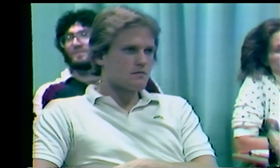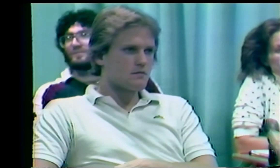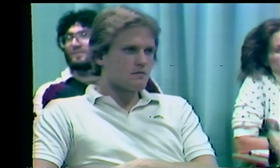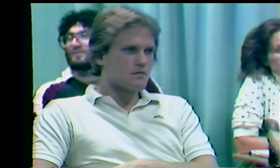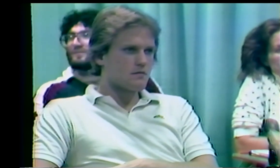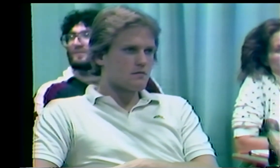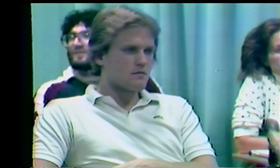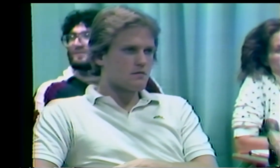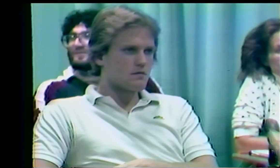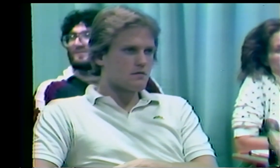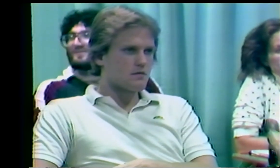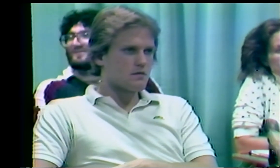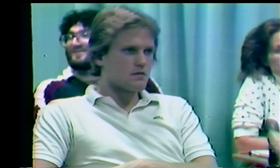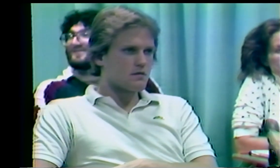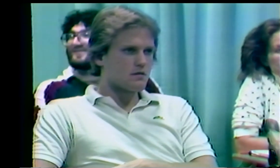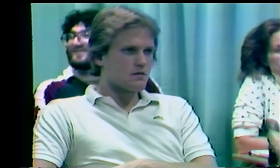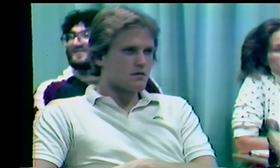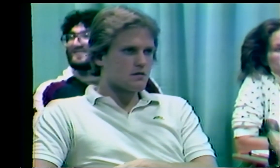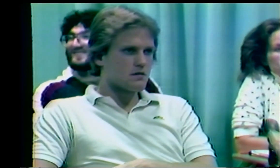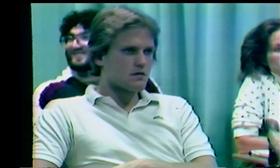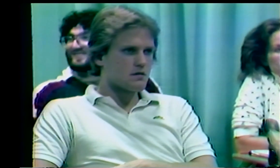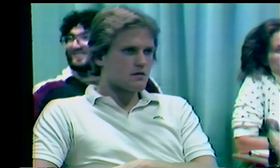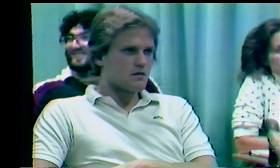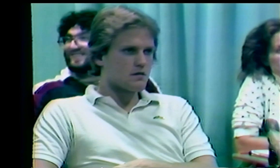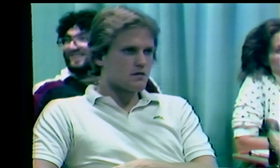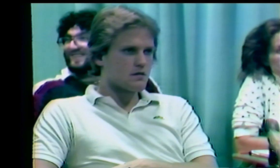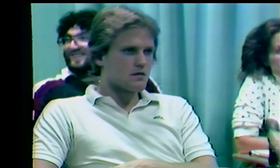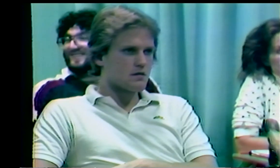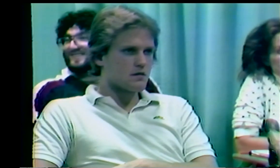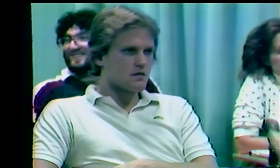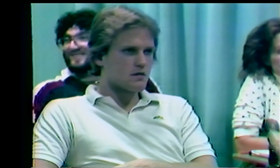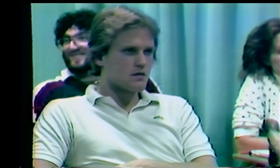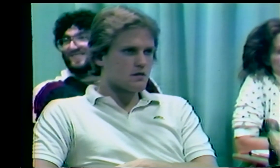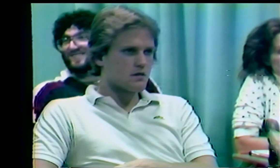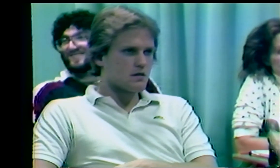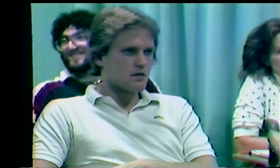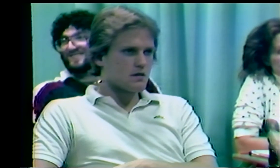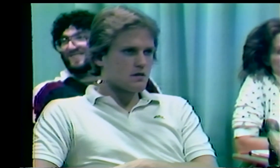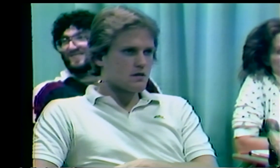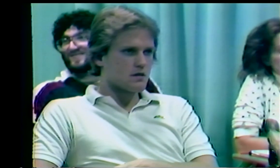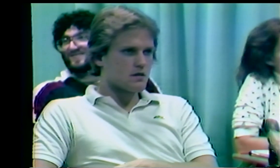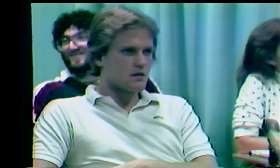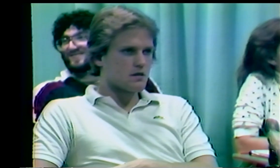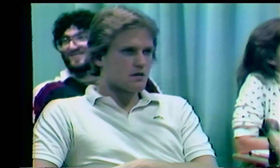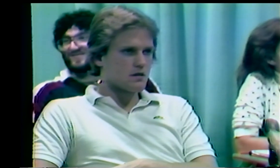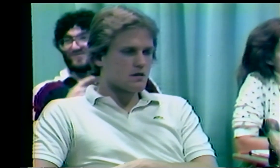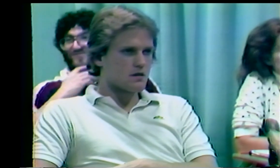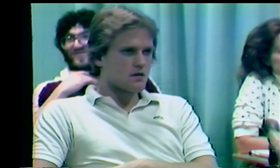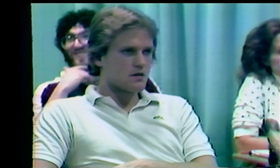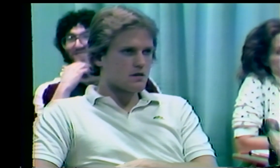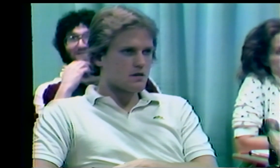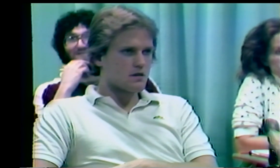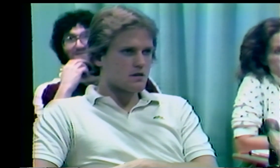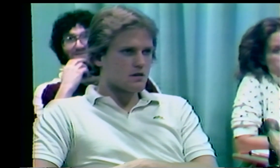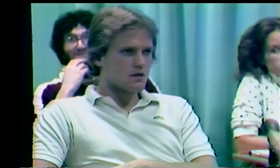water. And the green lights, they understand that house is the